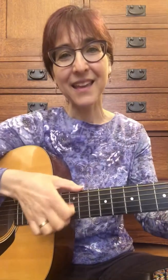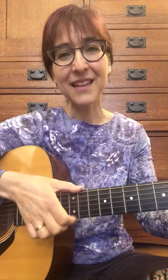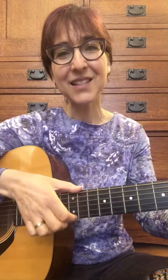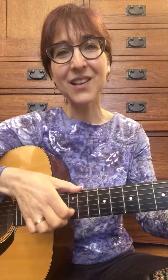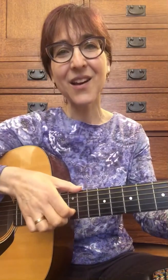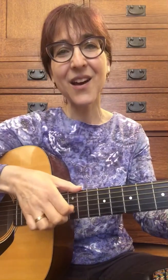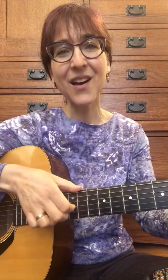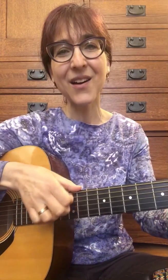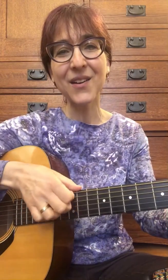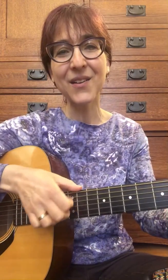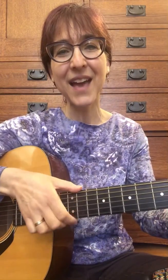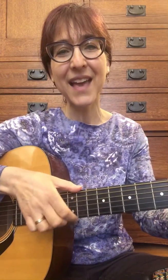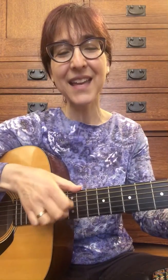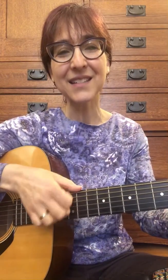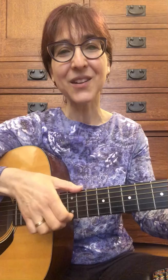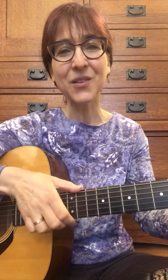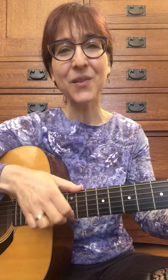It's all right to cry.